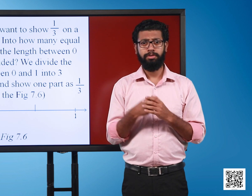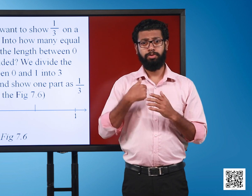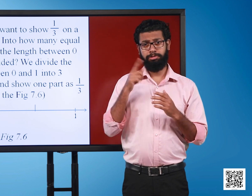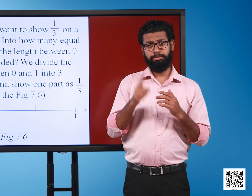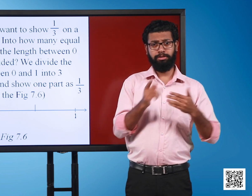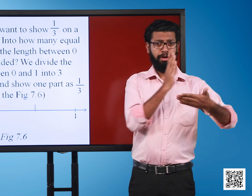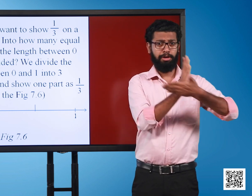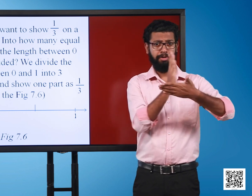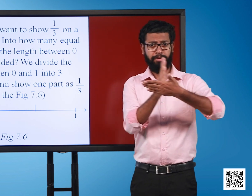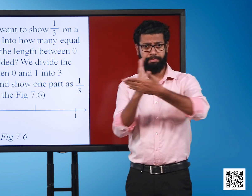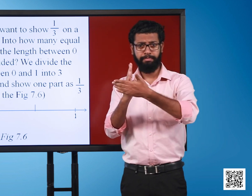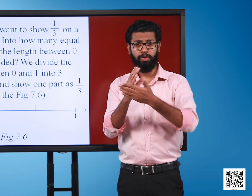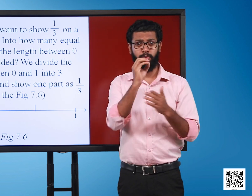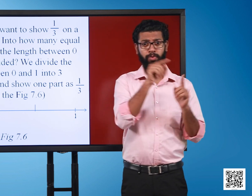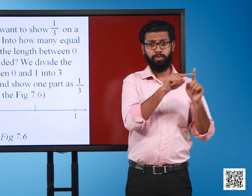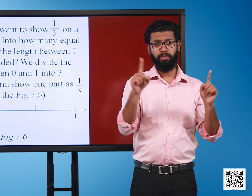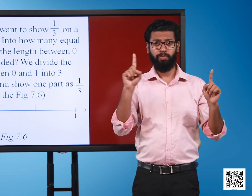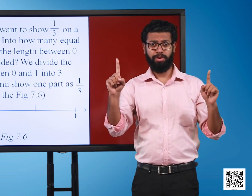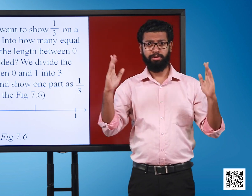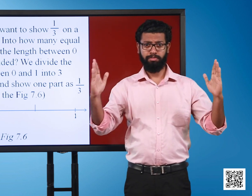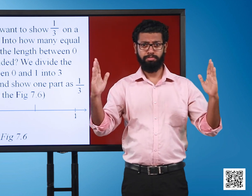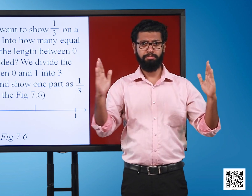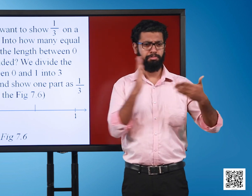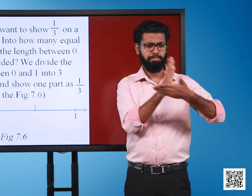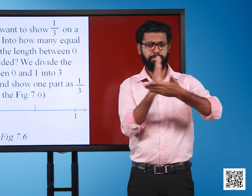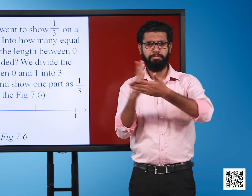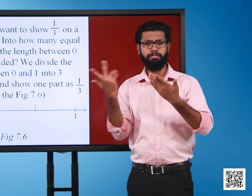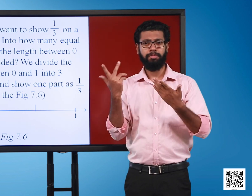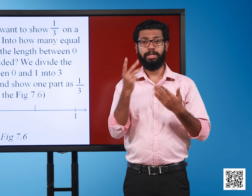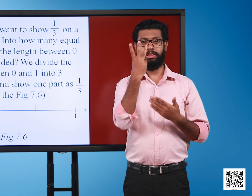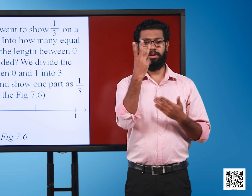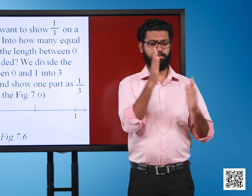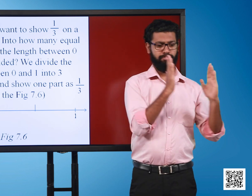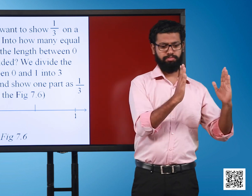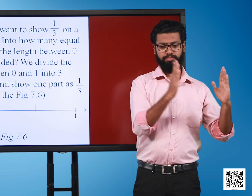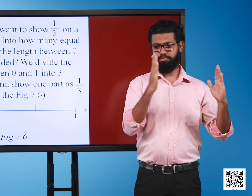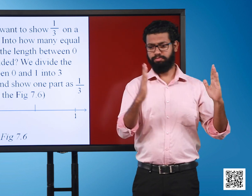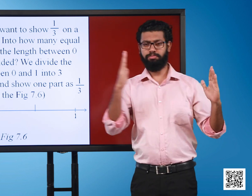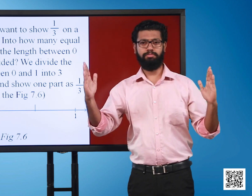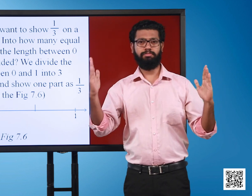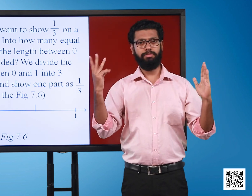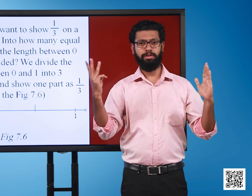We divide the length between 0 and 1 into 3 equal parts and show one part as